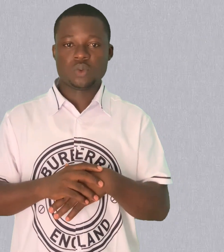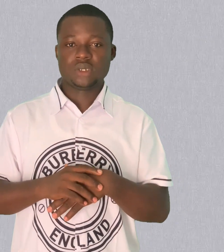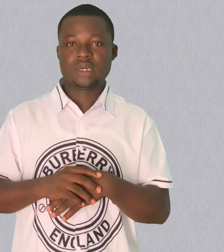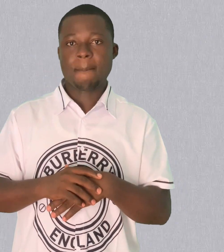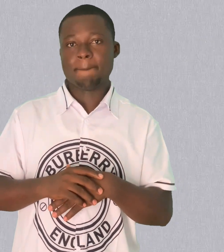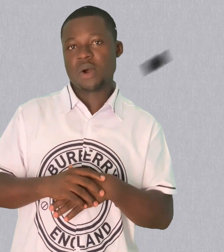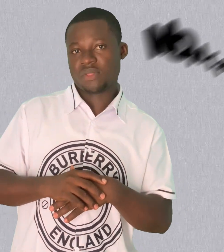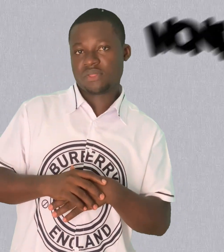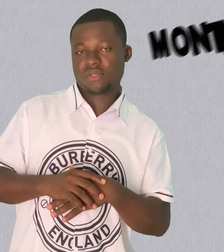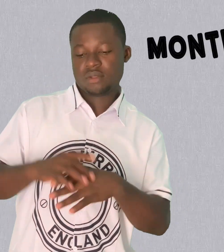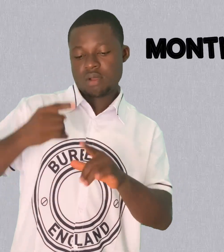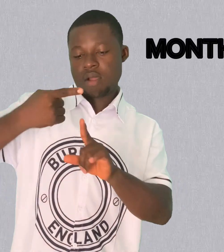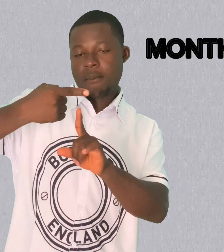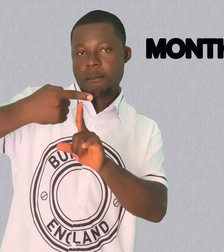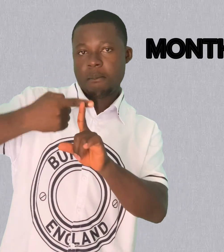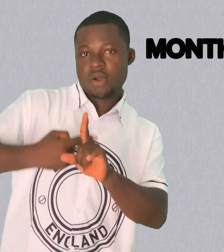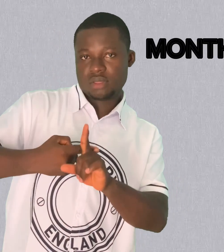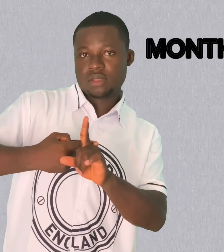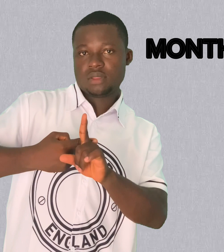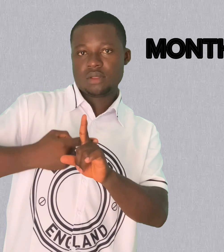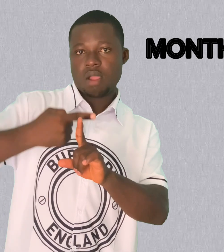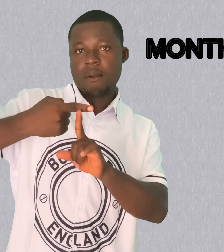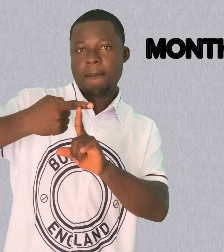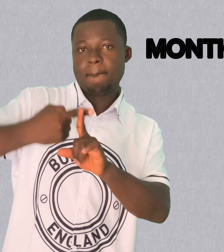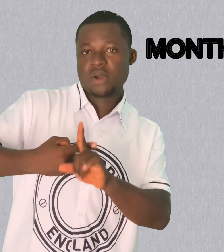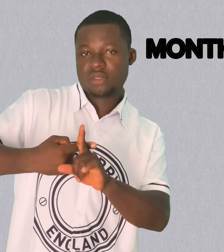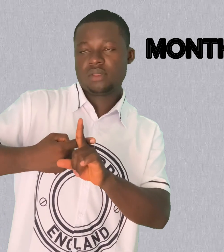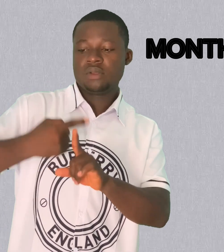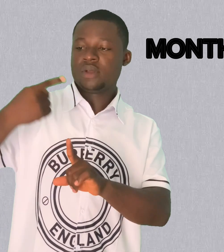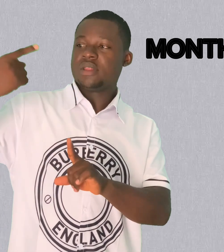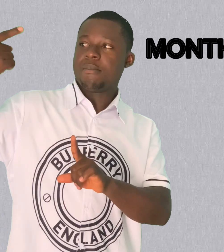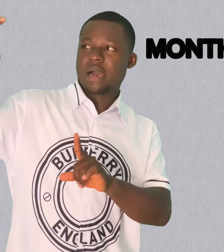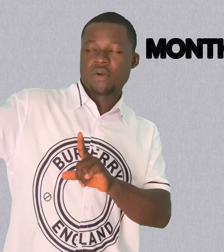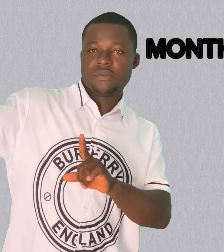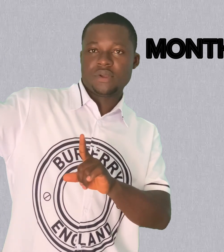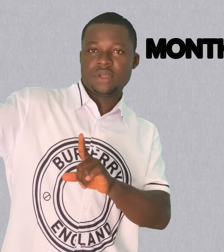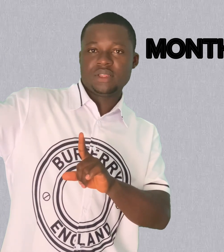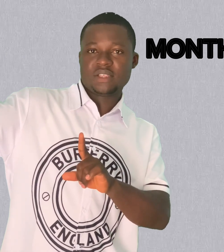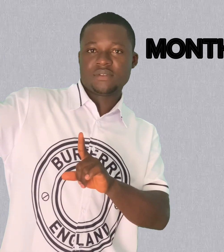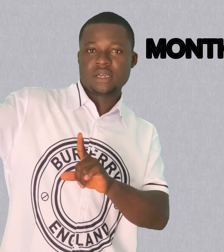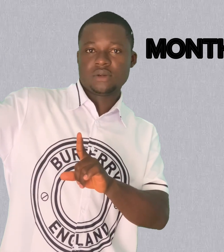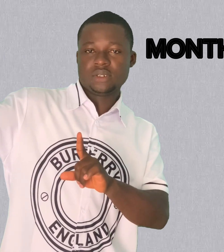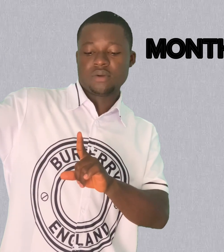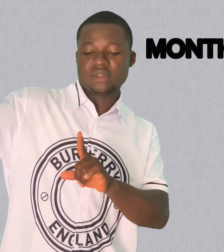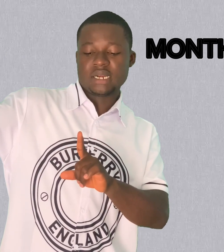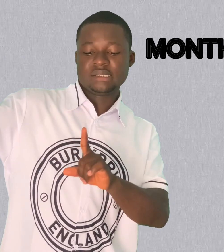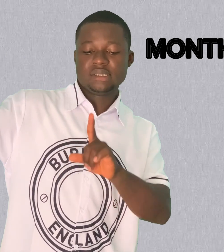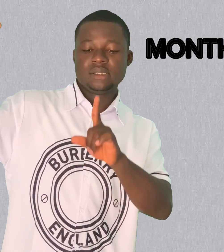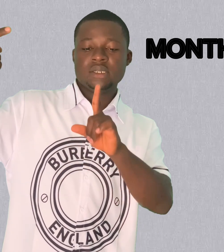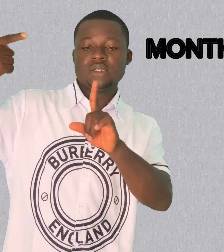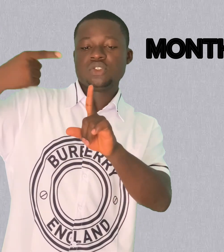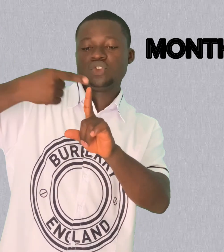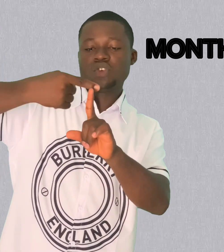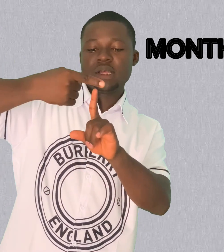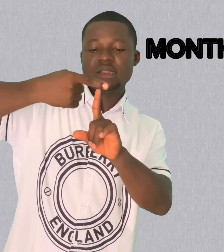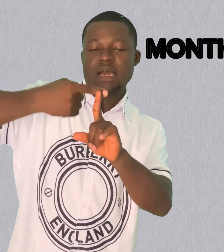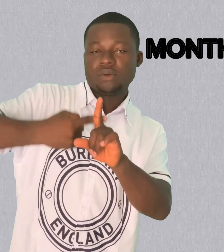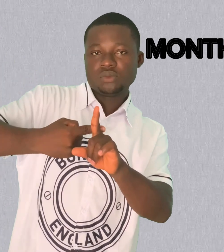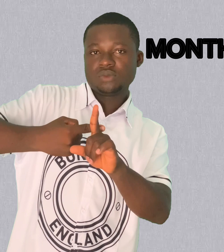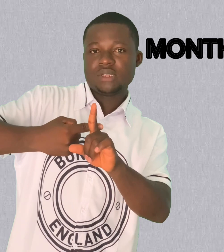word, month. Month. Month. The back of your index finger on the right, draw it down to the